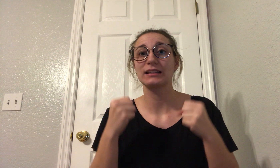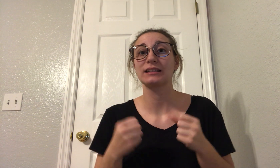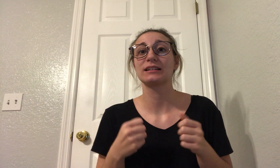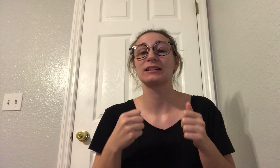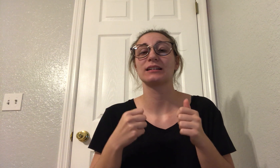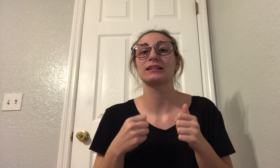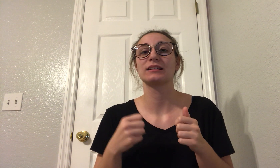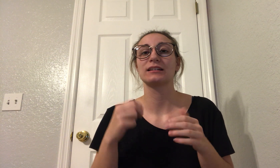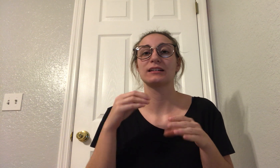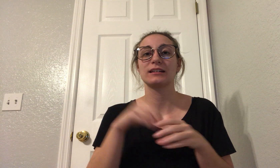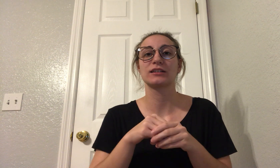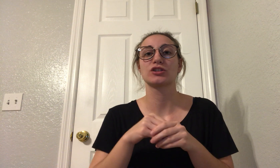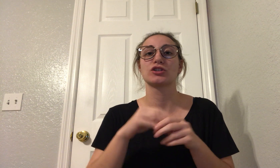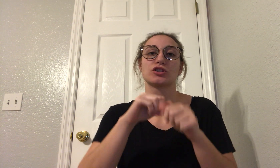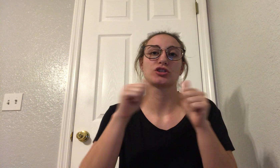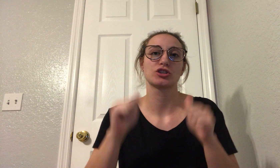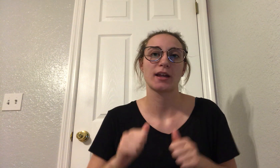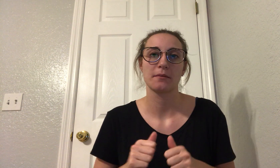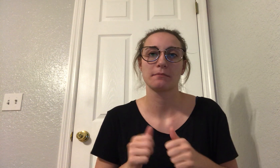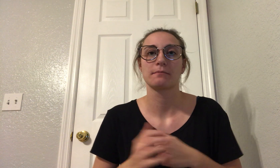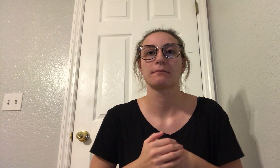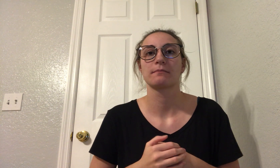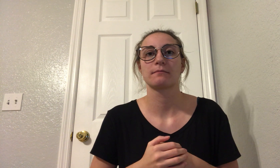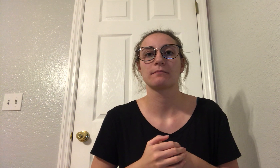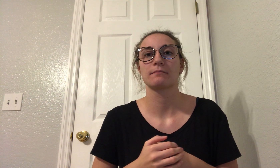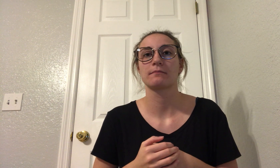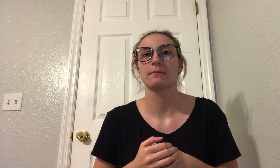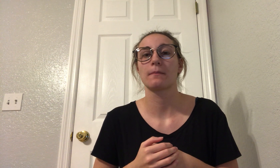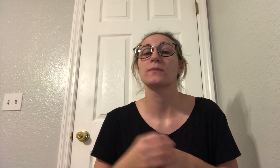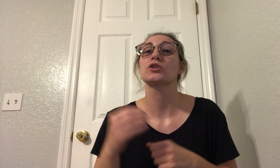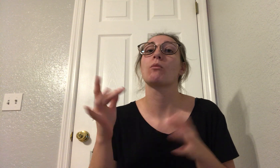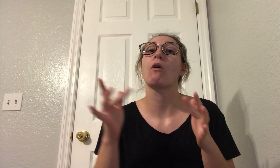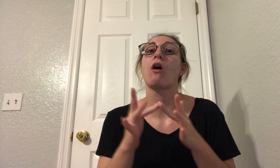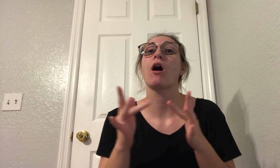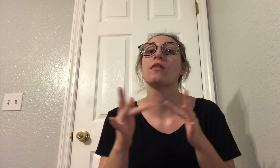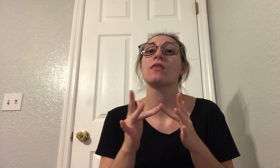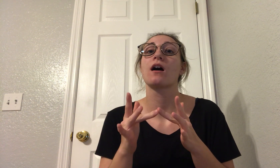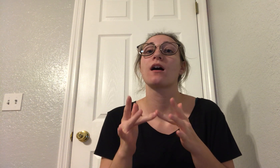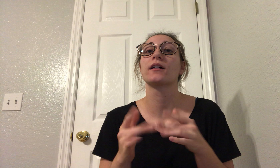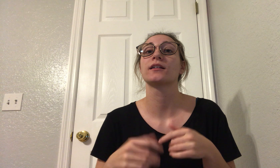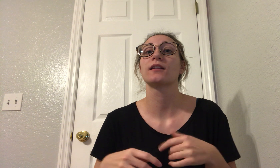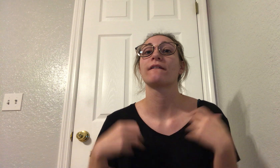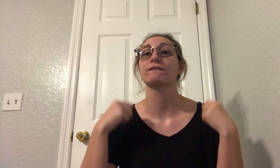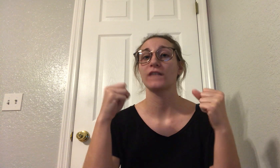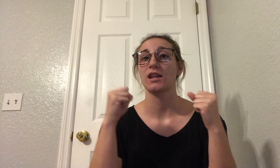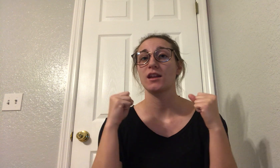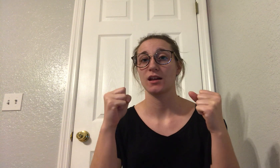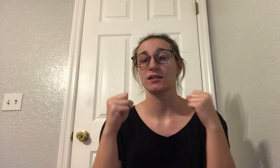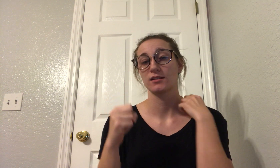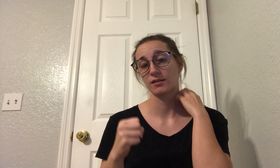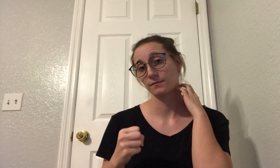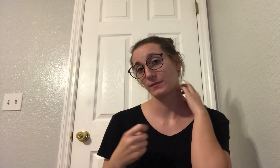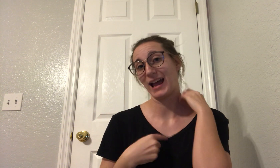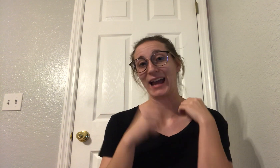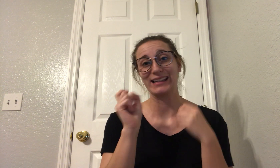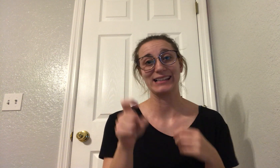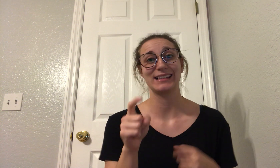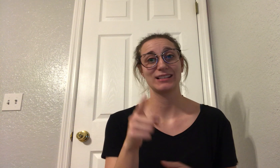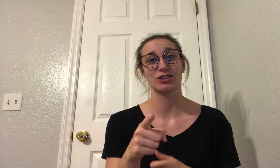call it number 10. Online fitness. Now, I need you to be really careful whenever I talk about,